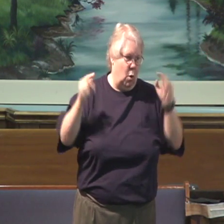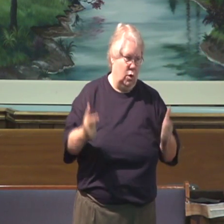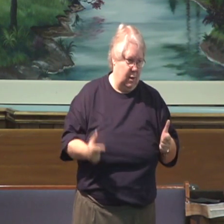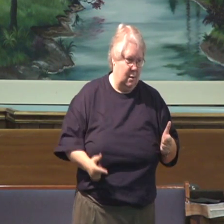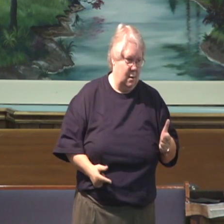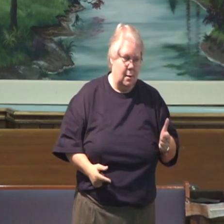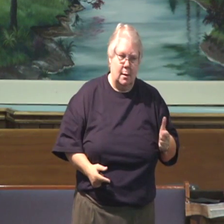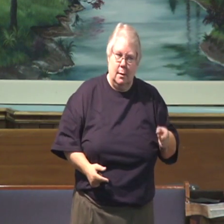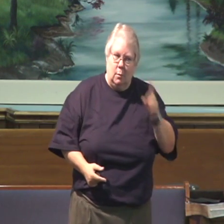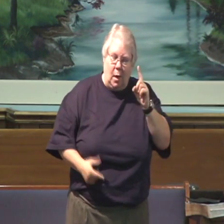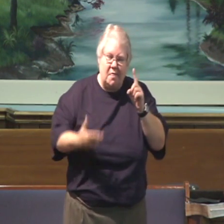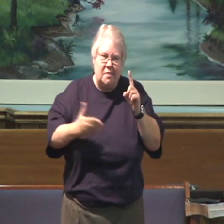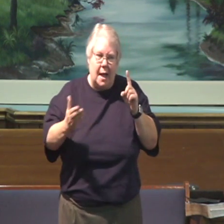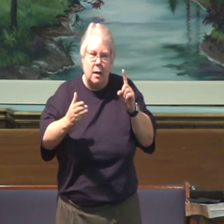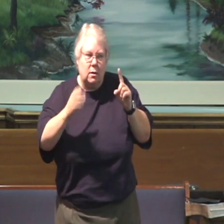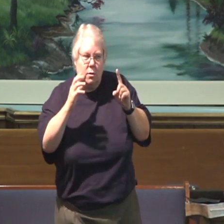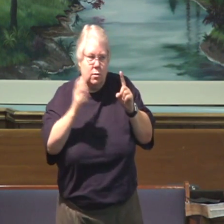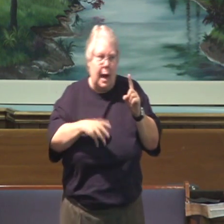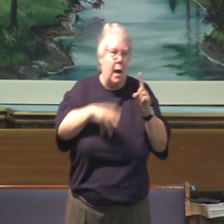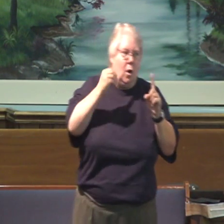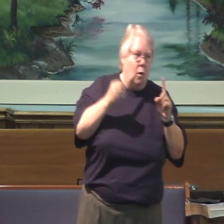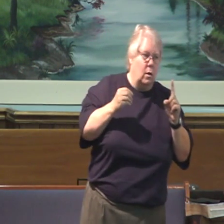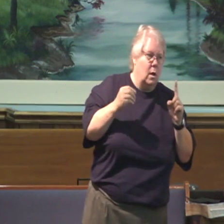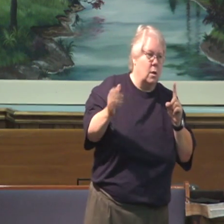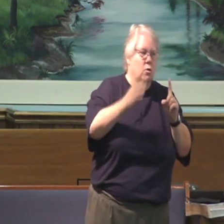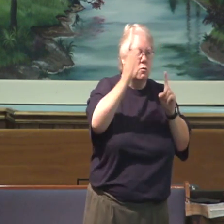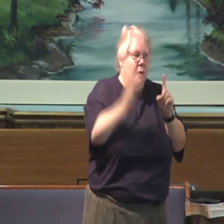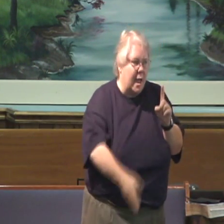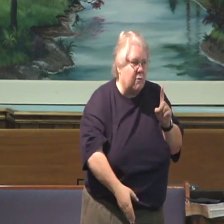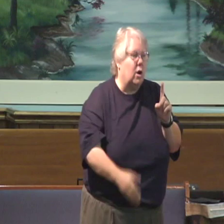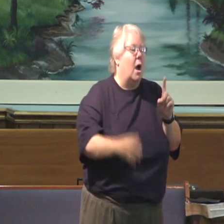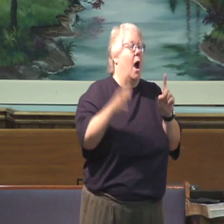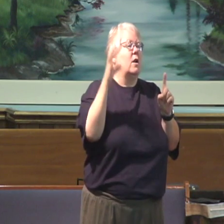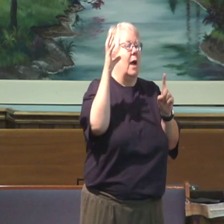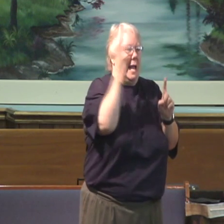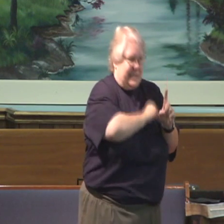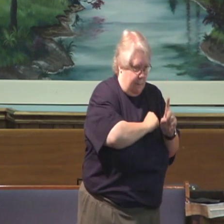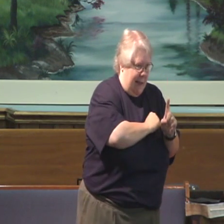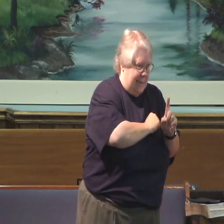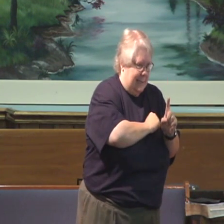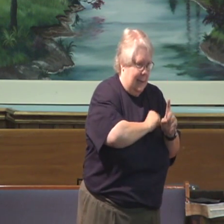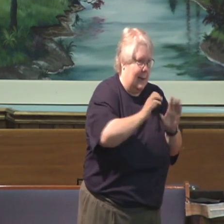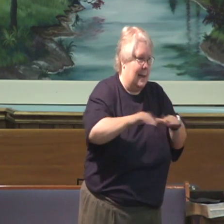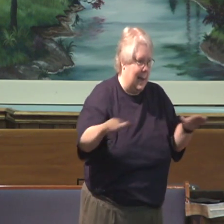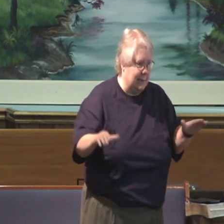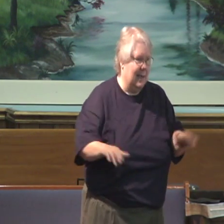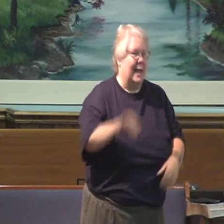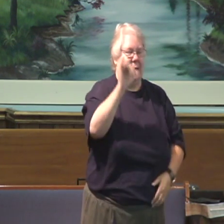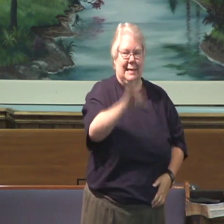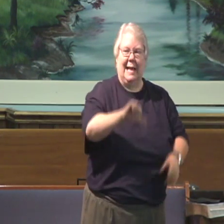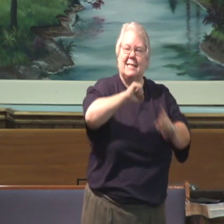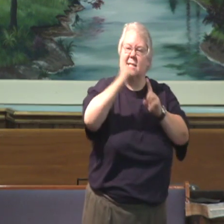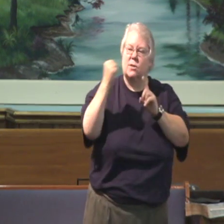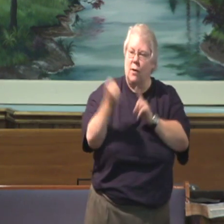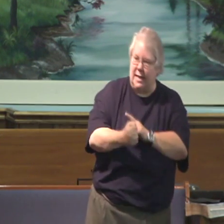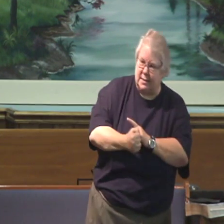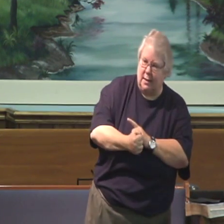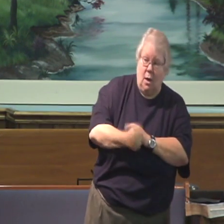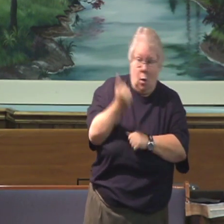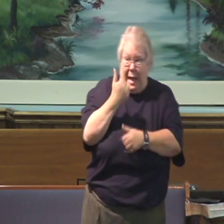good. One thing you drive on, you never underestimate him in that situation, with